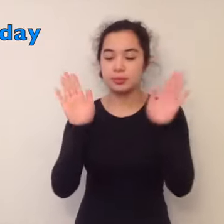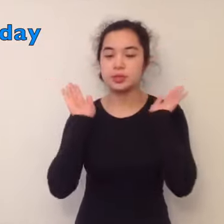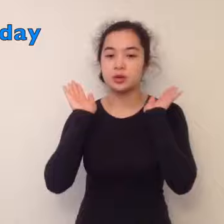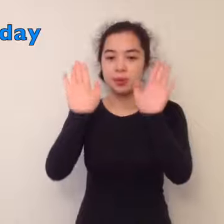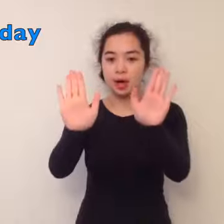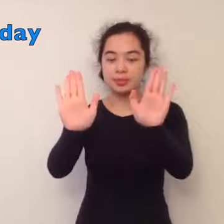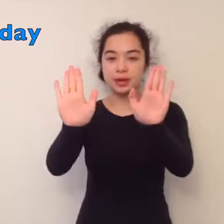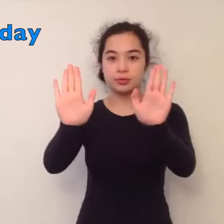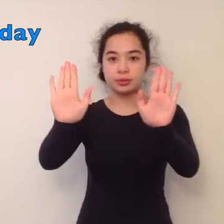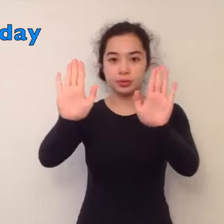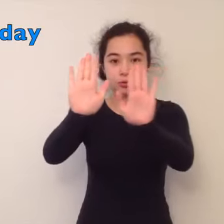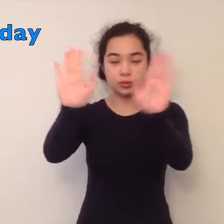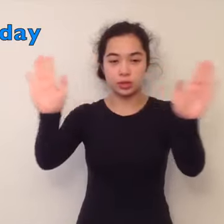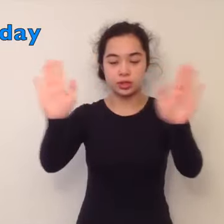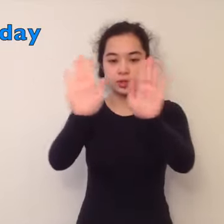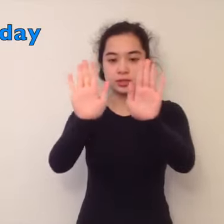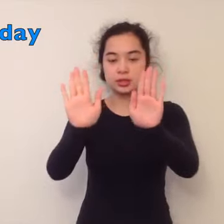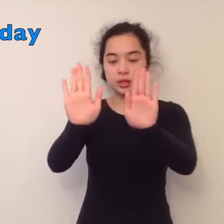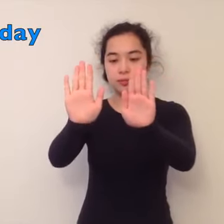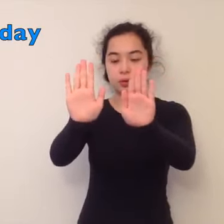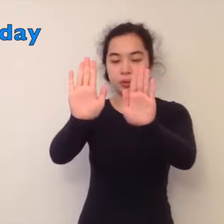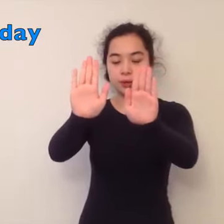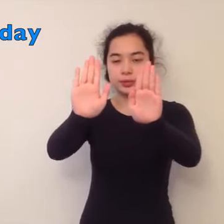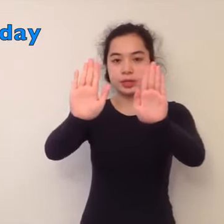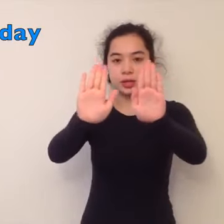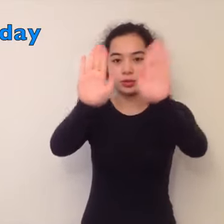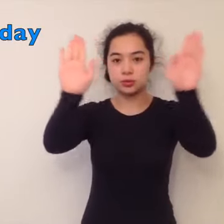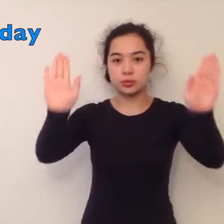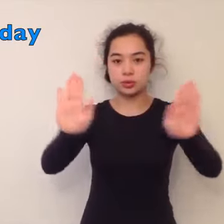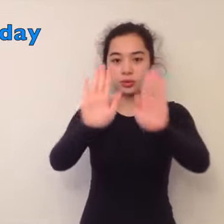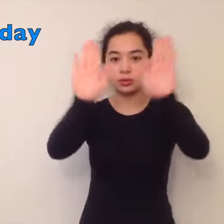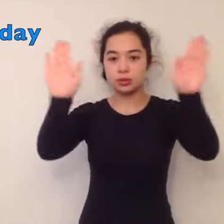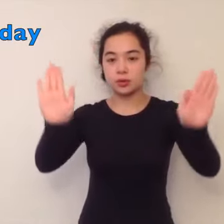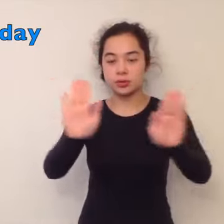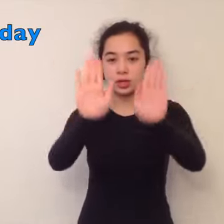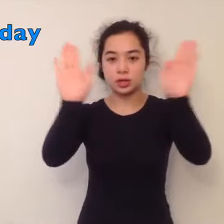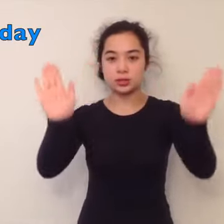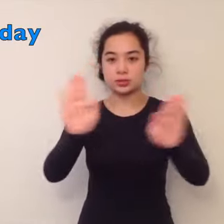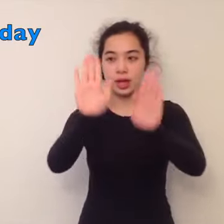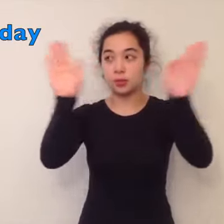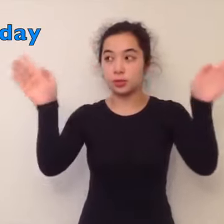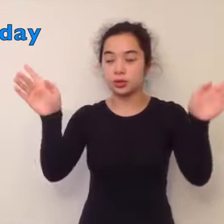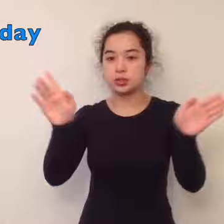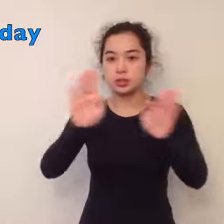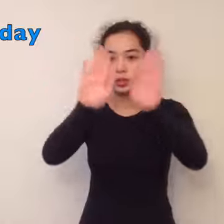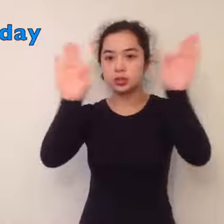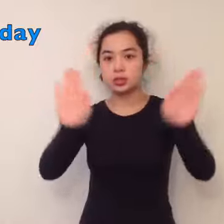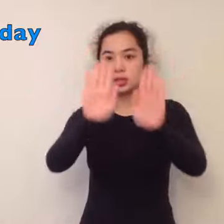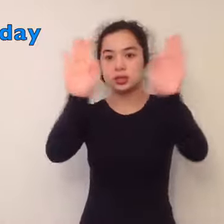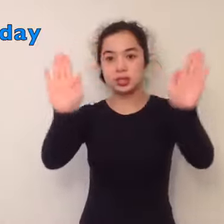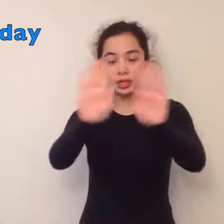putting your palms out to your audience, both palms, and then go in circles outwards.